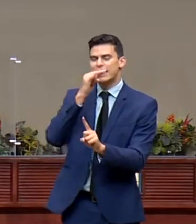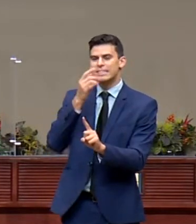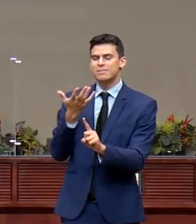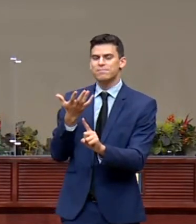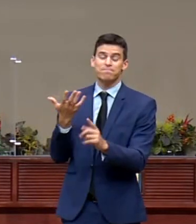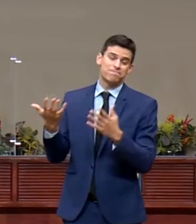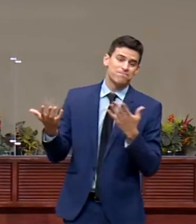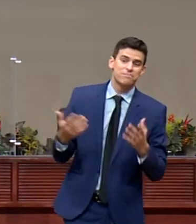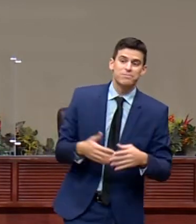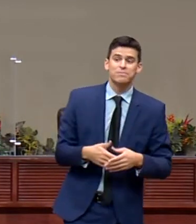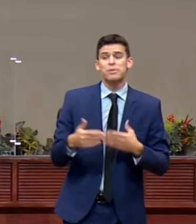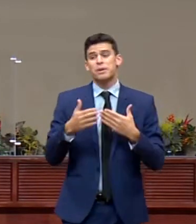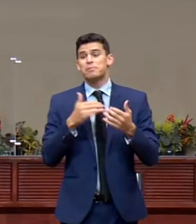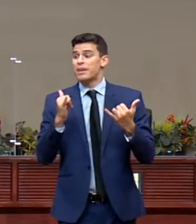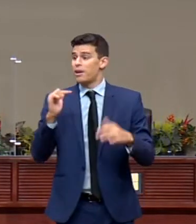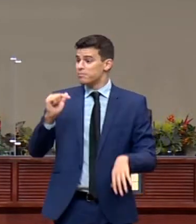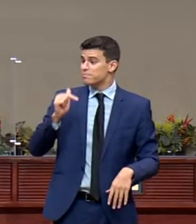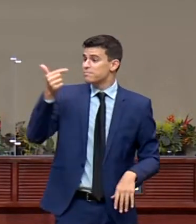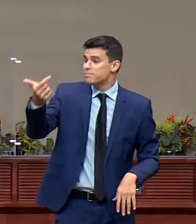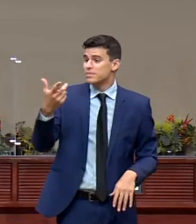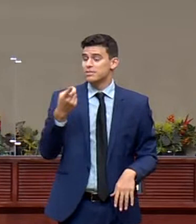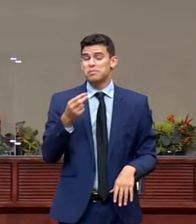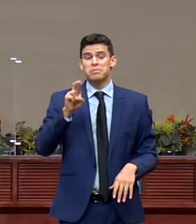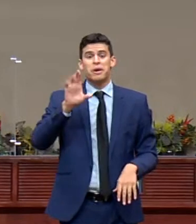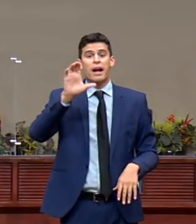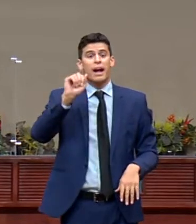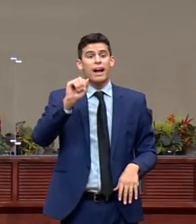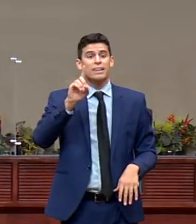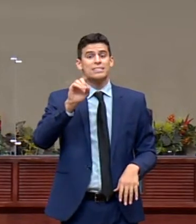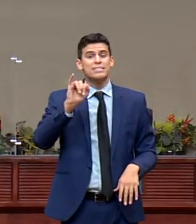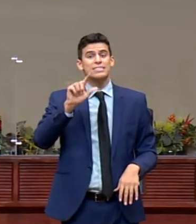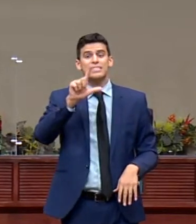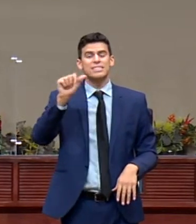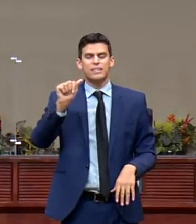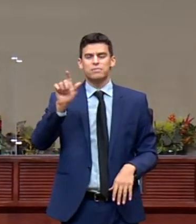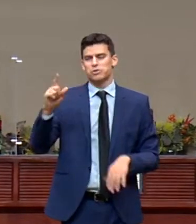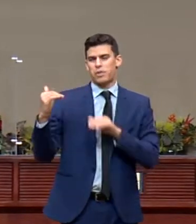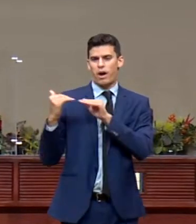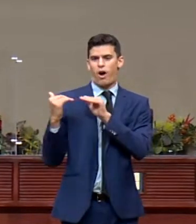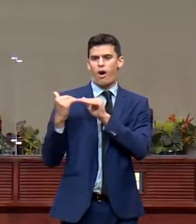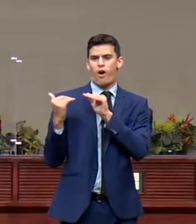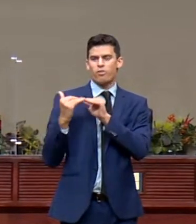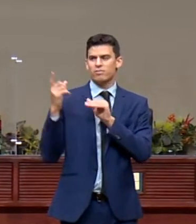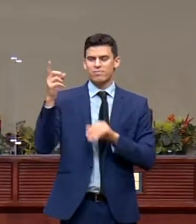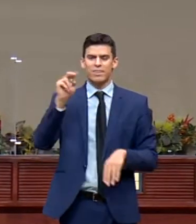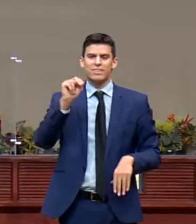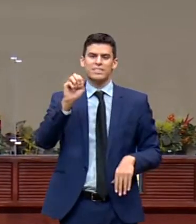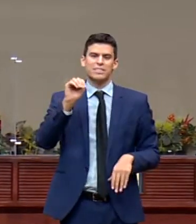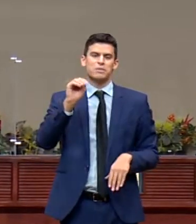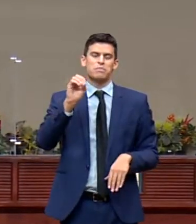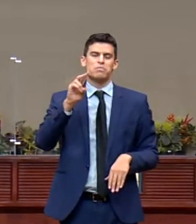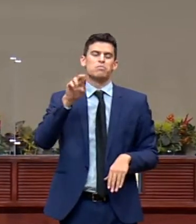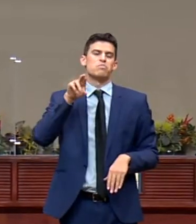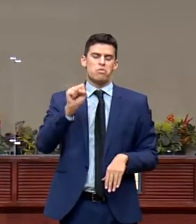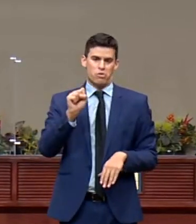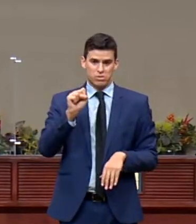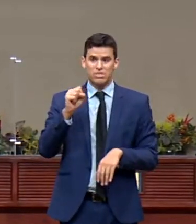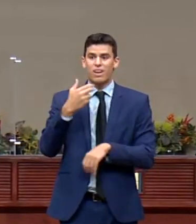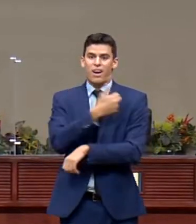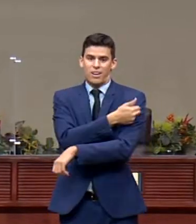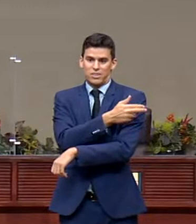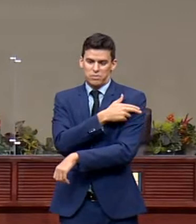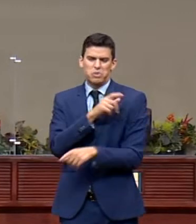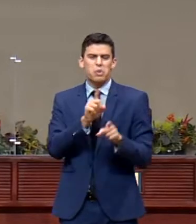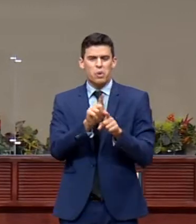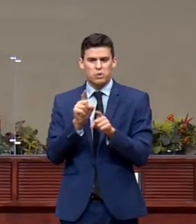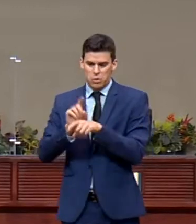I'd like to bring Dr. Kadia up. Dr. Kadia is my colleague at Nemours Children's Hospital and other infectious diseases consultant.